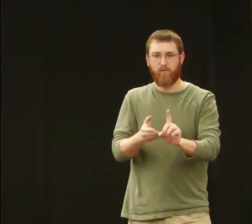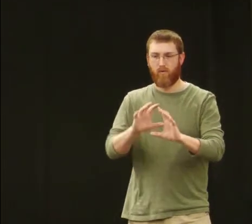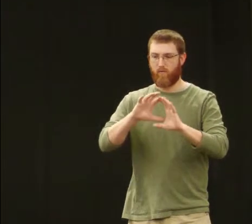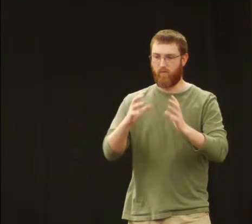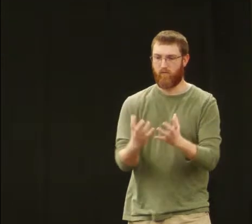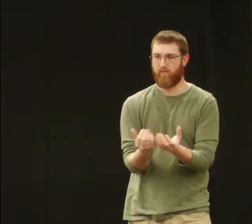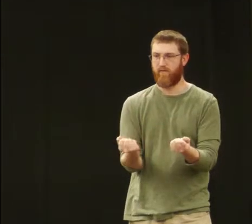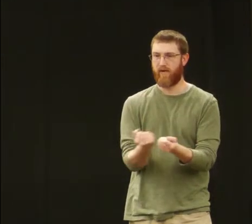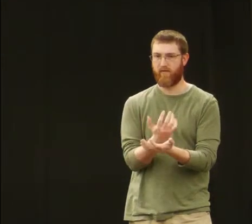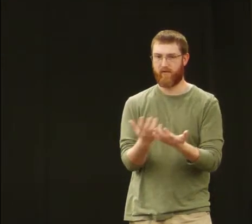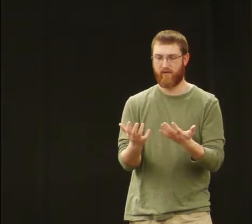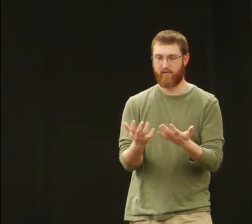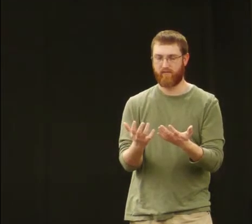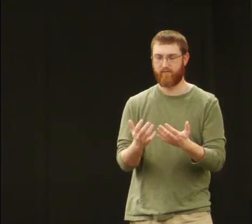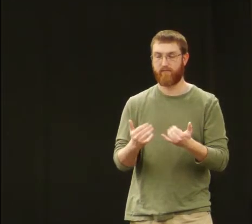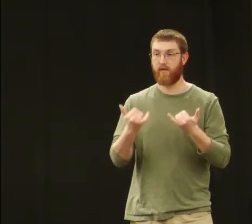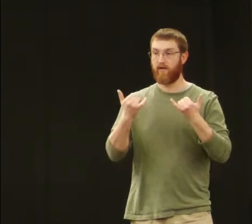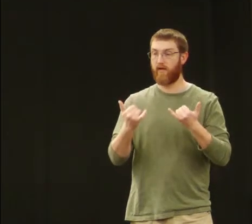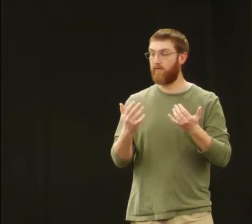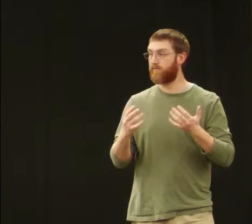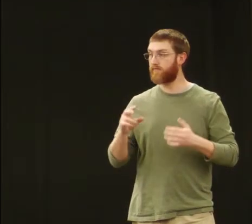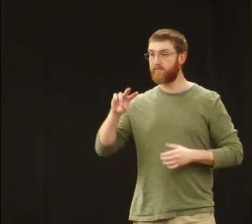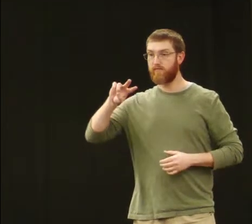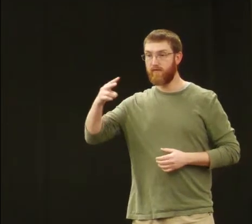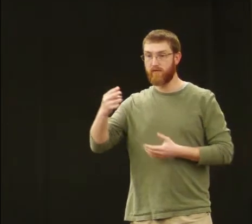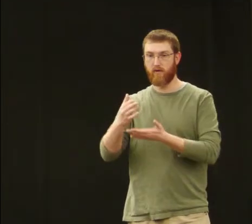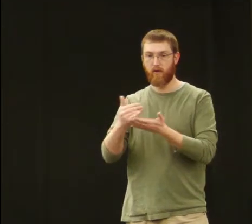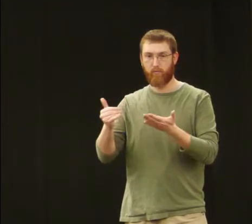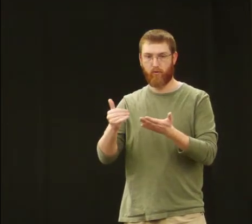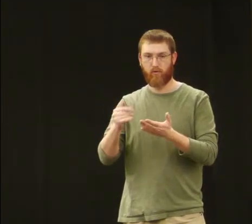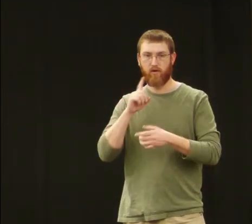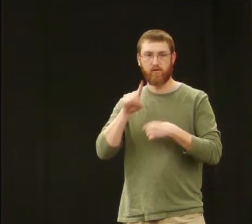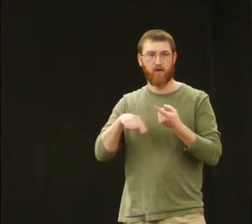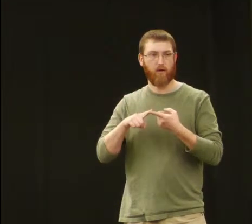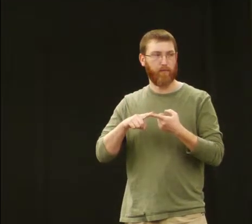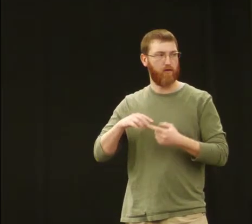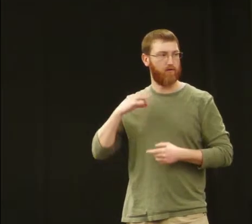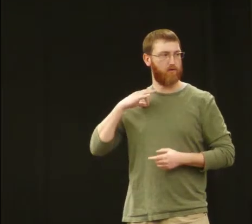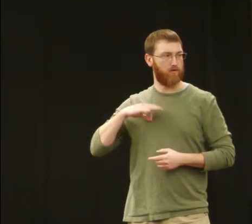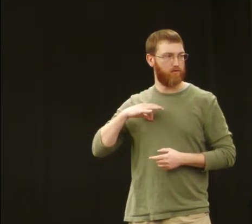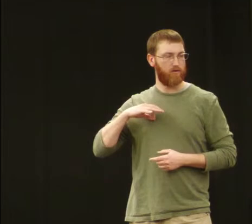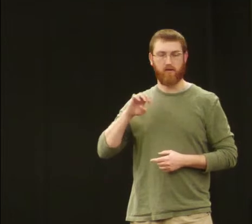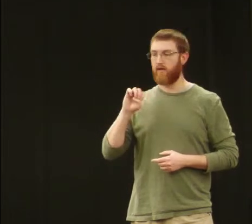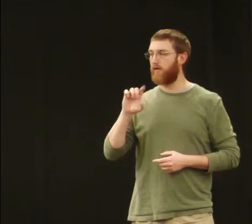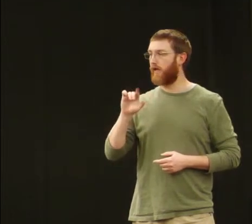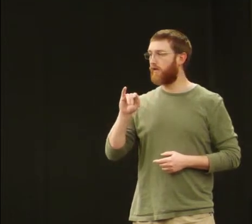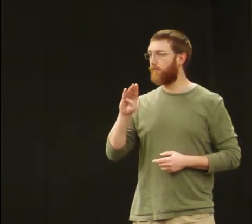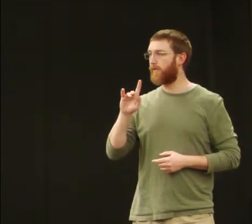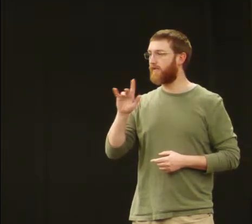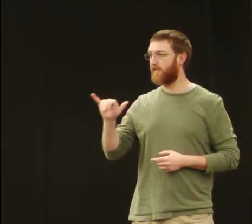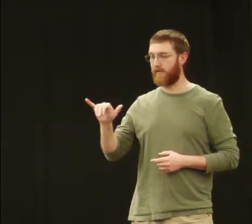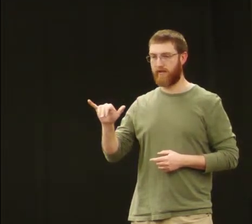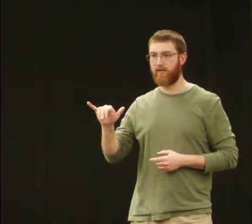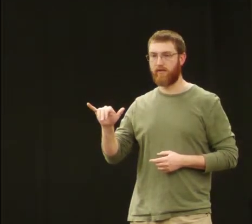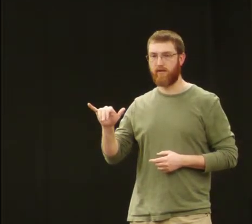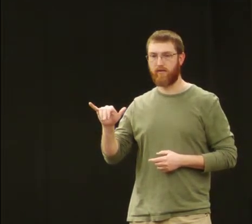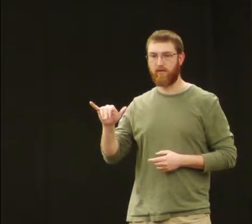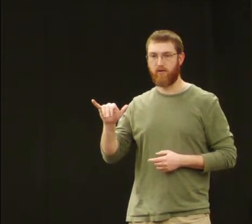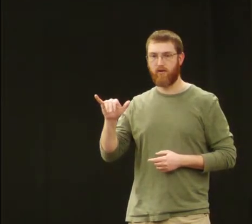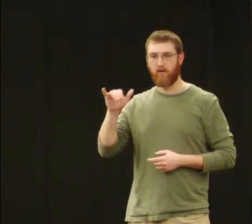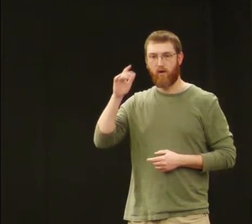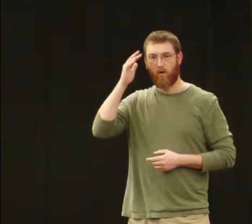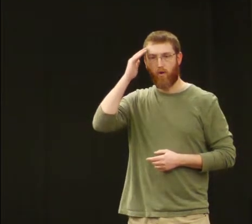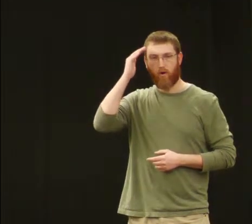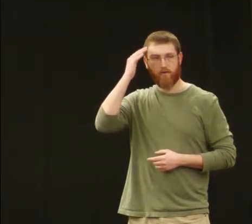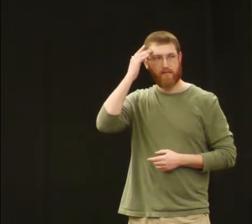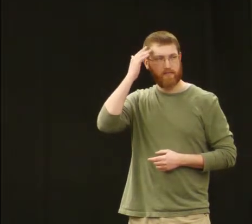self. Second piece I wanted to say is when we talked about eligibility, what I just wanted to clarify. So autism